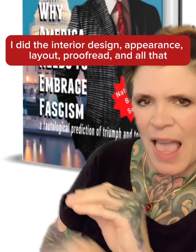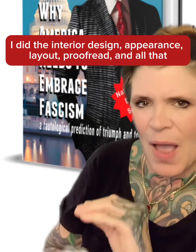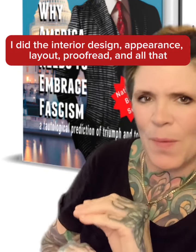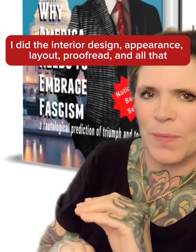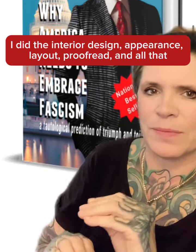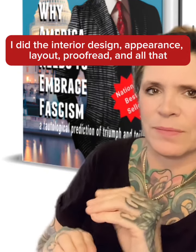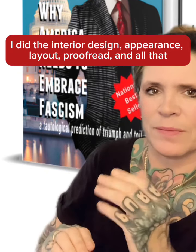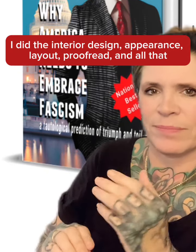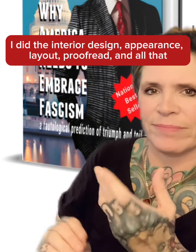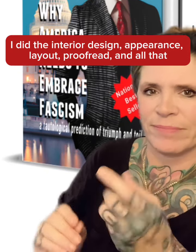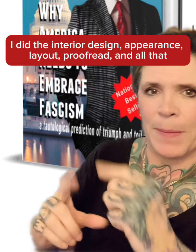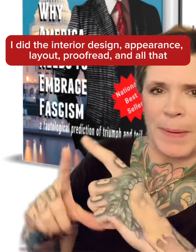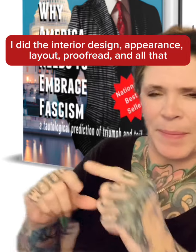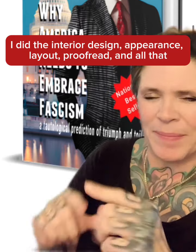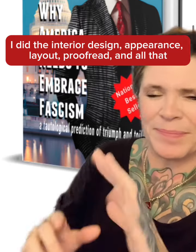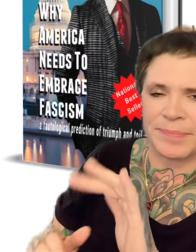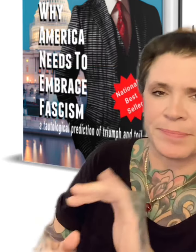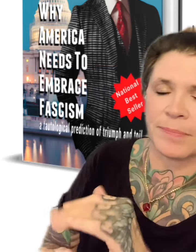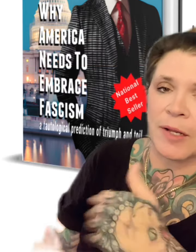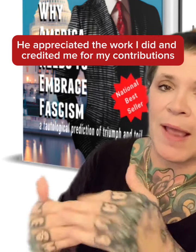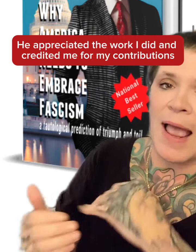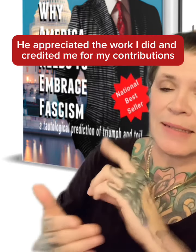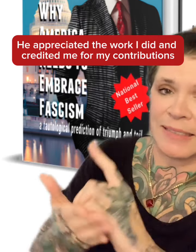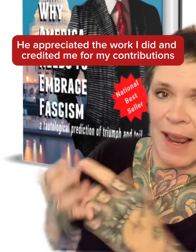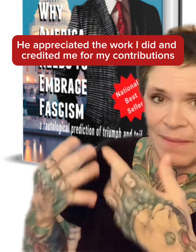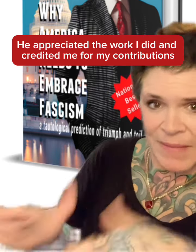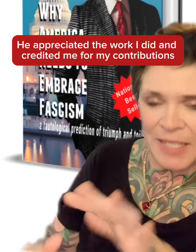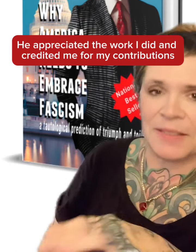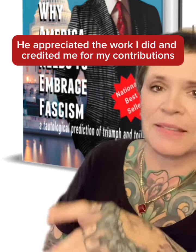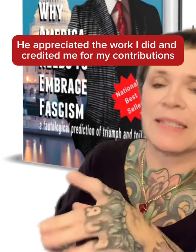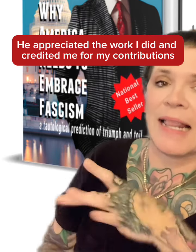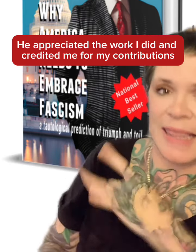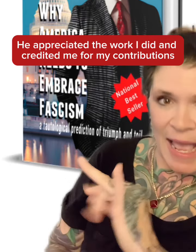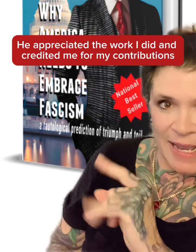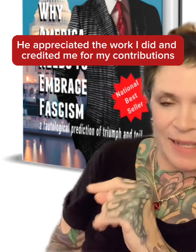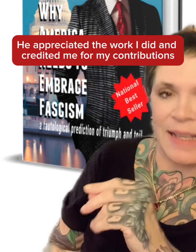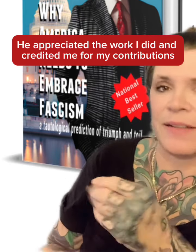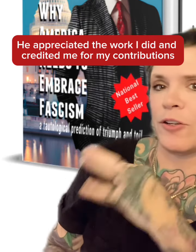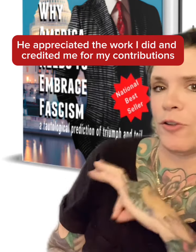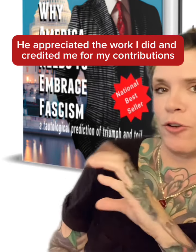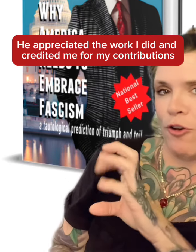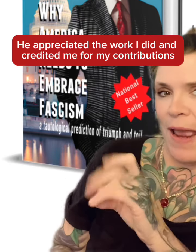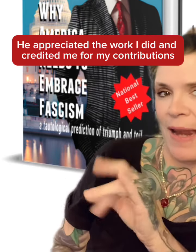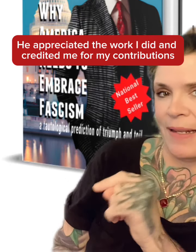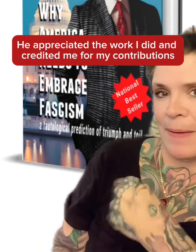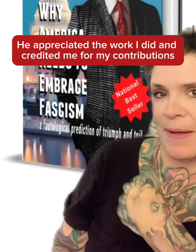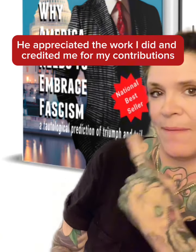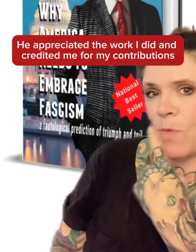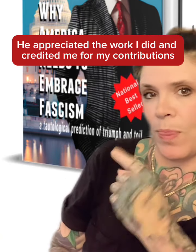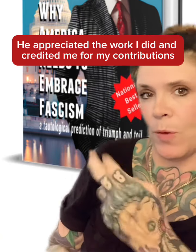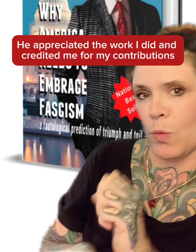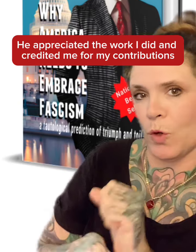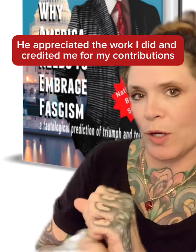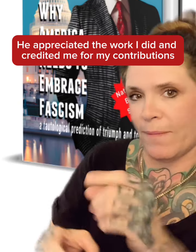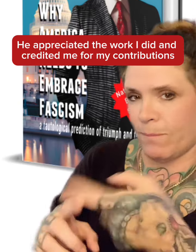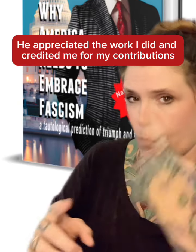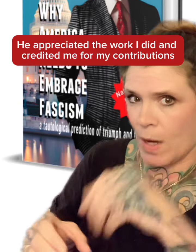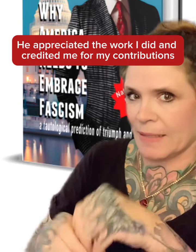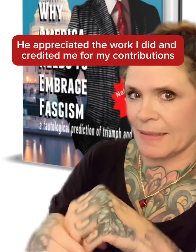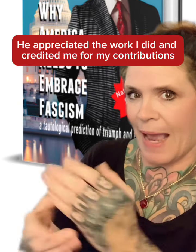layout, proofread, and all that. He appreciated the work I did and credited me for